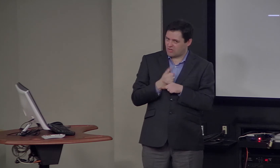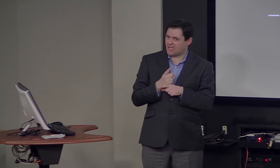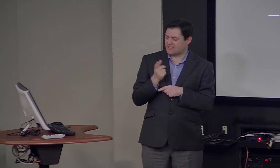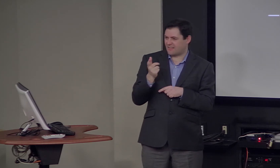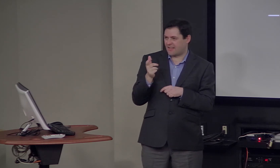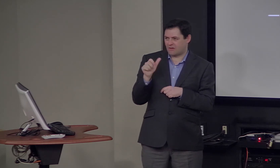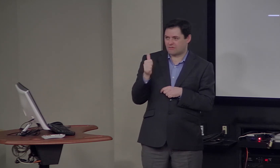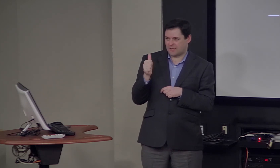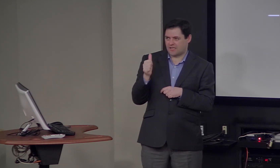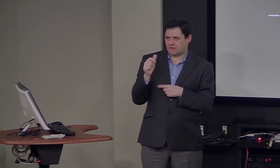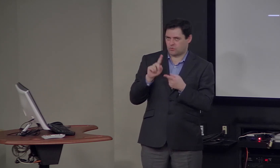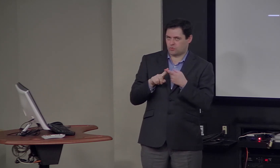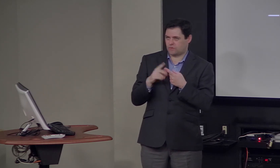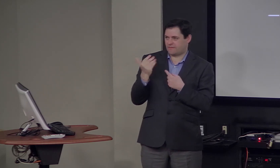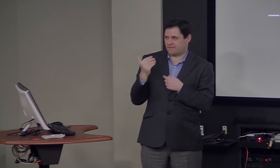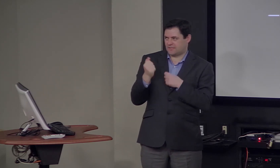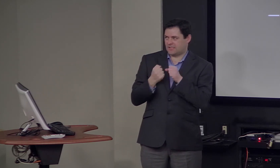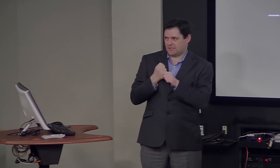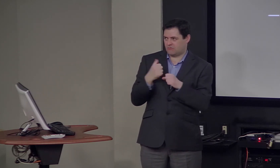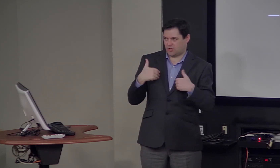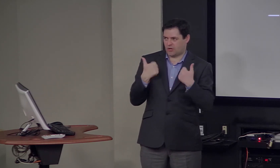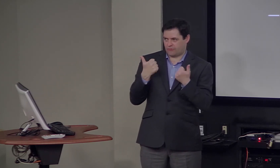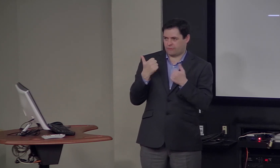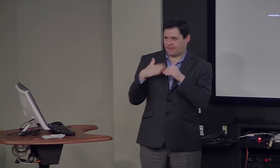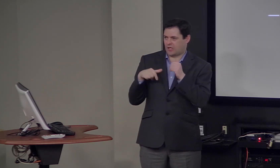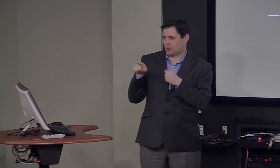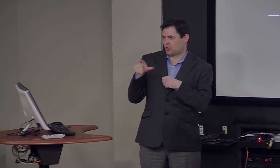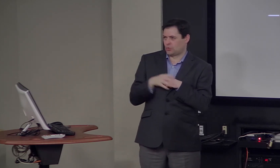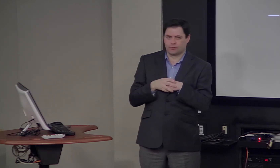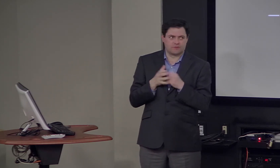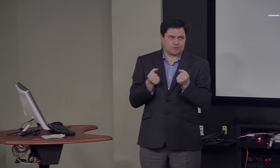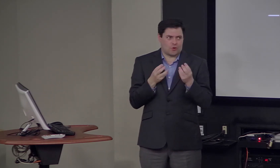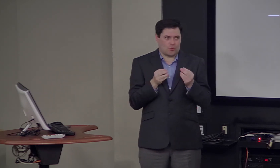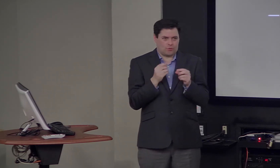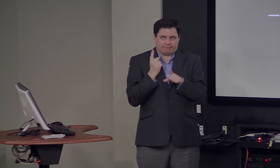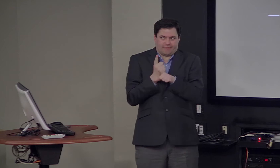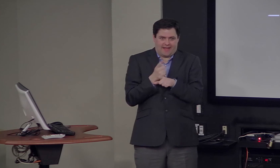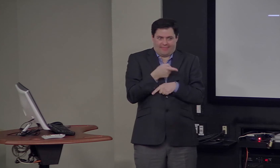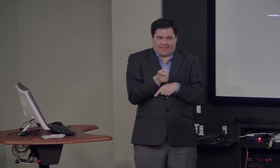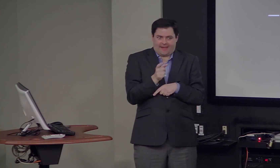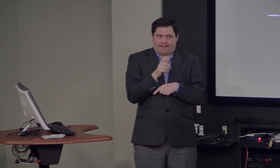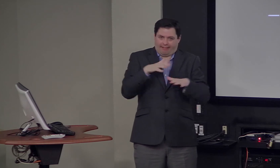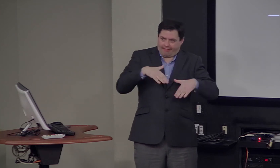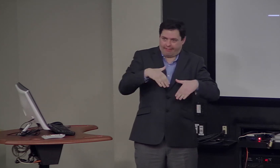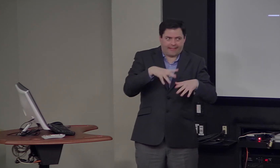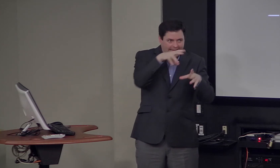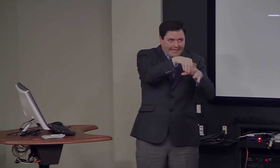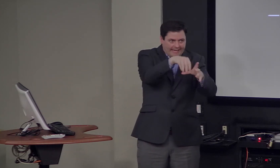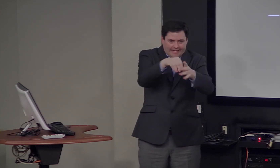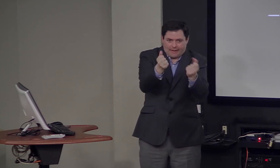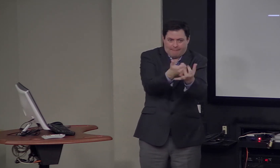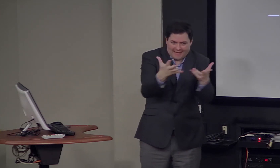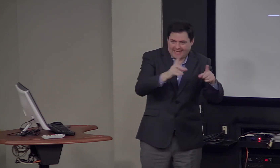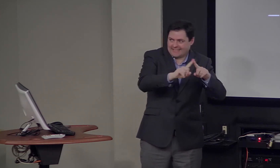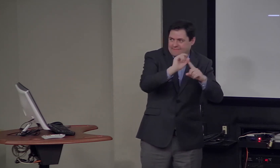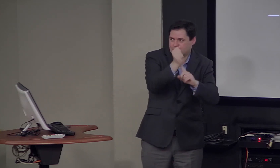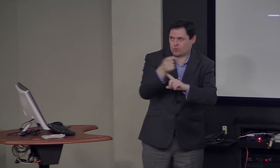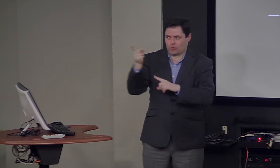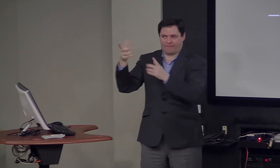English proficiently. But that would make sense because they're 10 to 15 years younger than the expert interpreters. So, of course, they have not yet